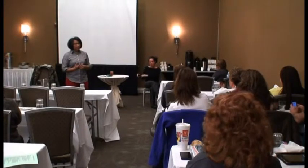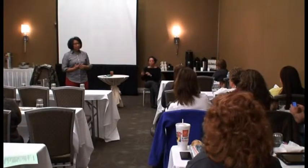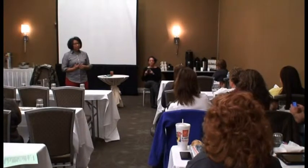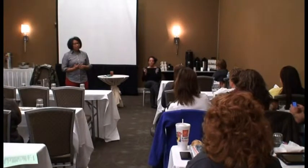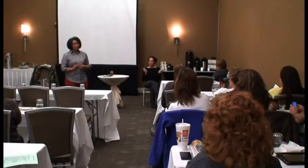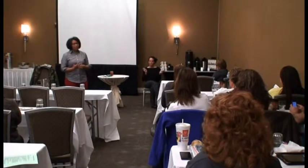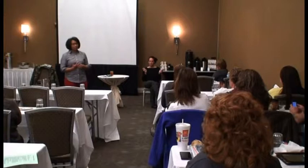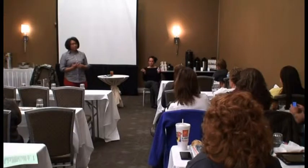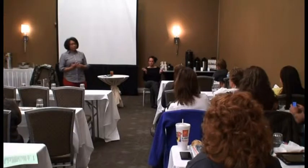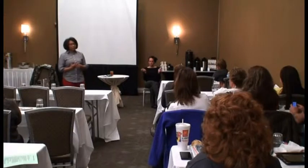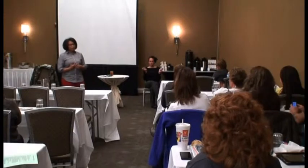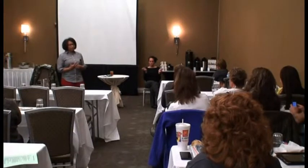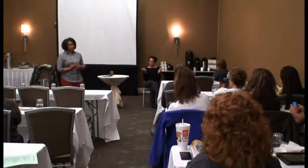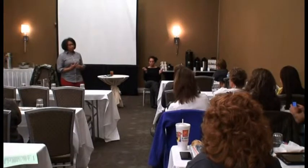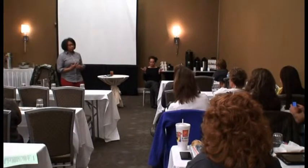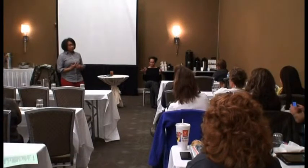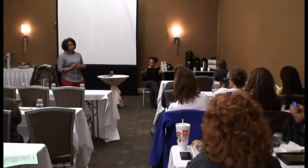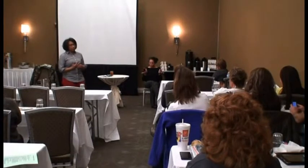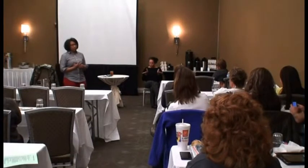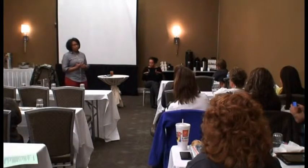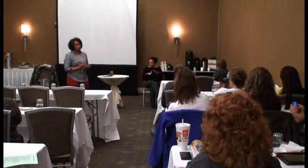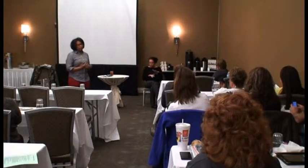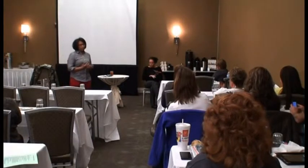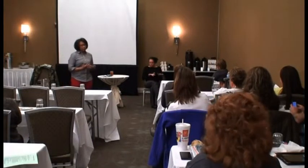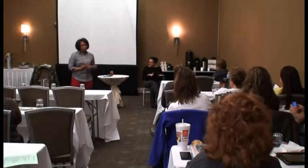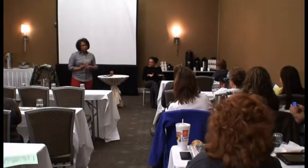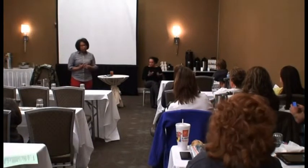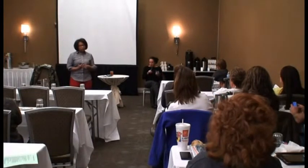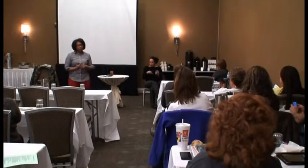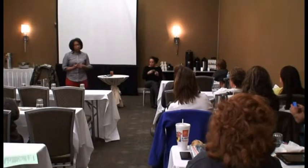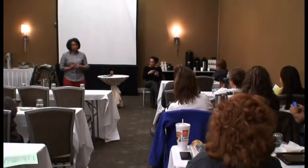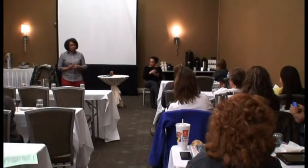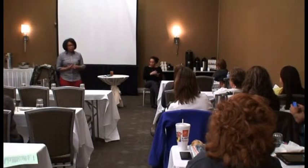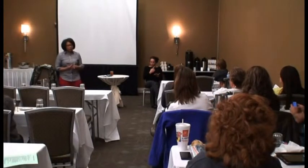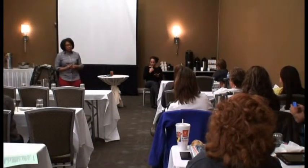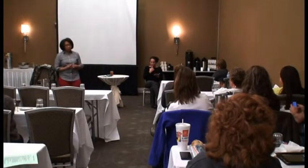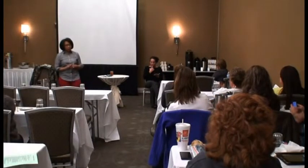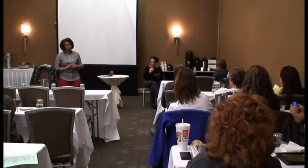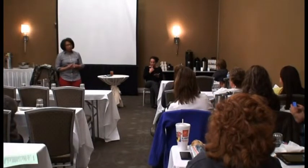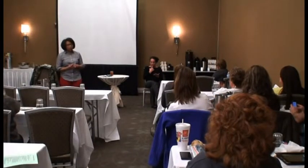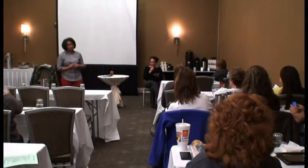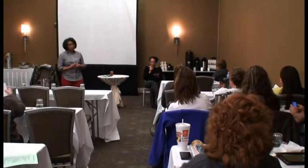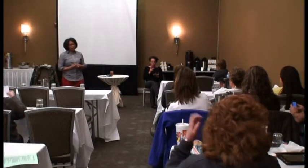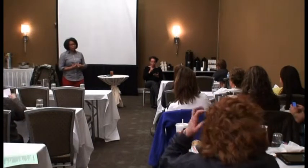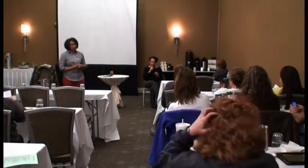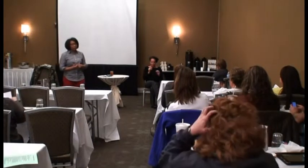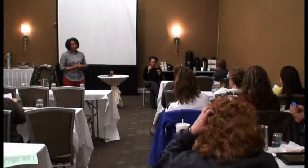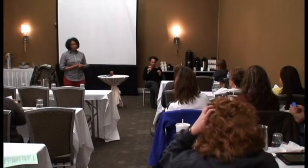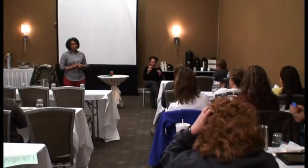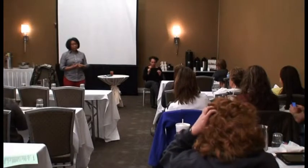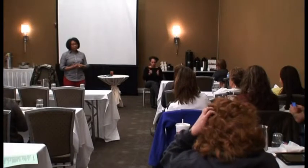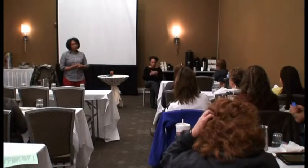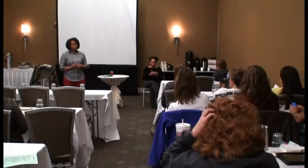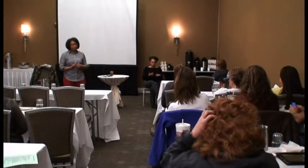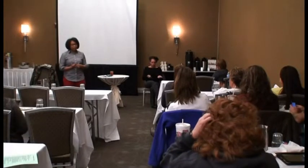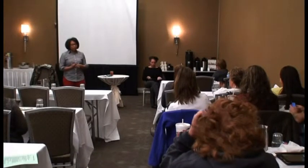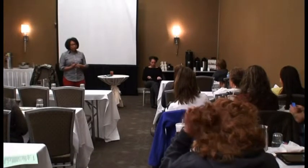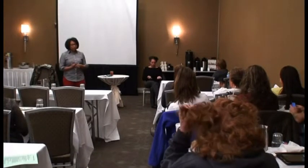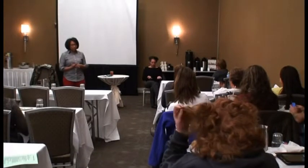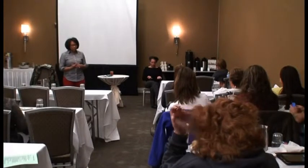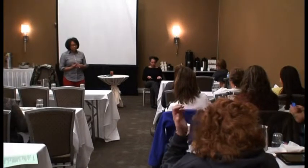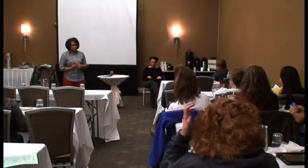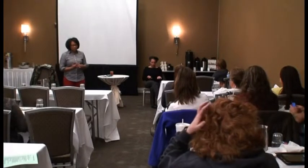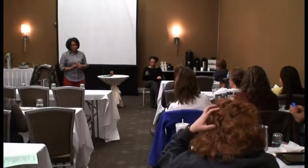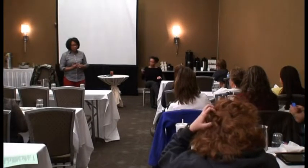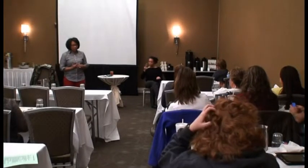manipulative anyway. So I guess at what point do we stop saying, okay, we're not teaching you anything here. You know, we don't.